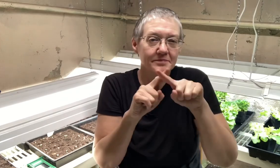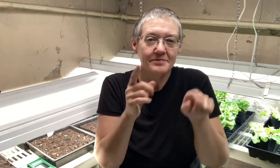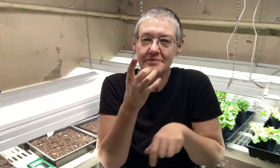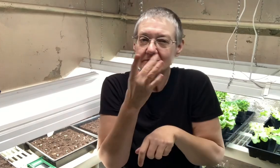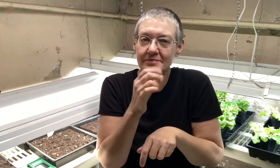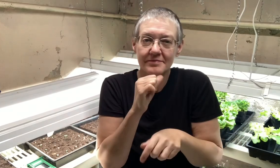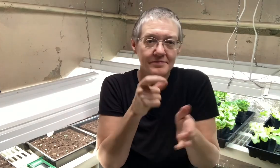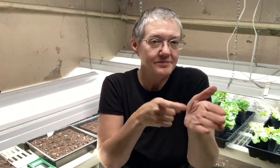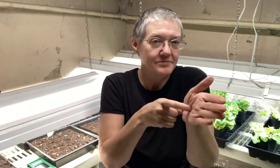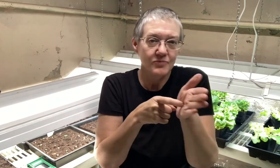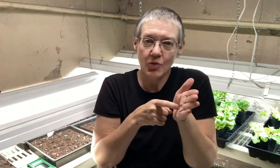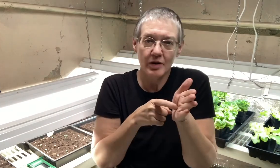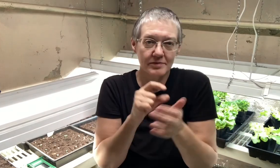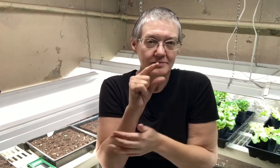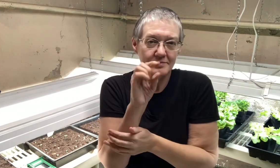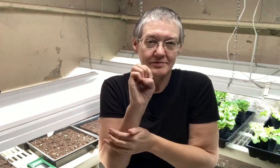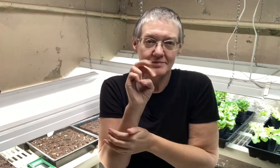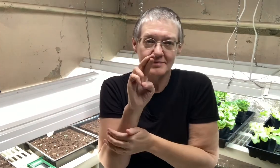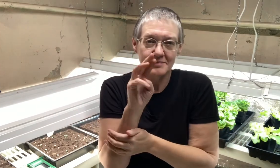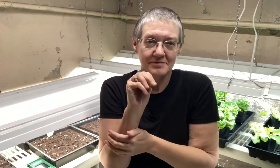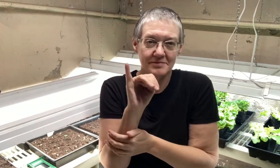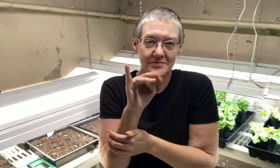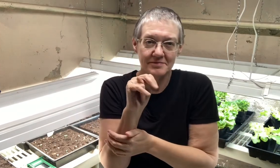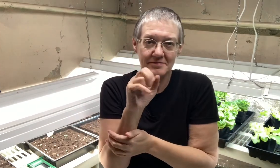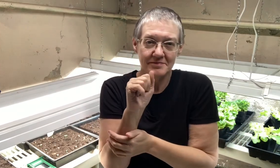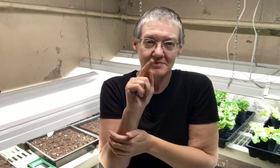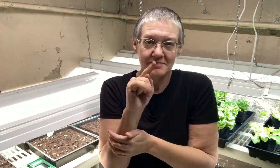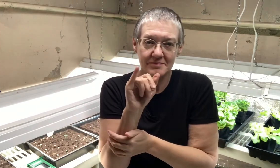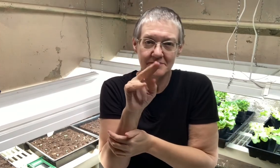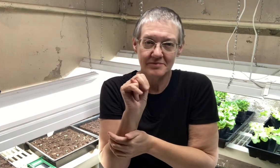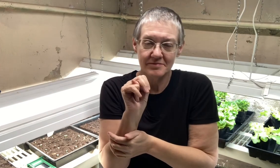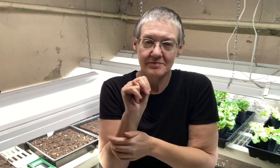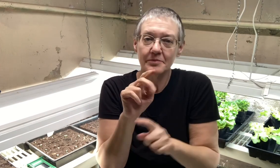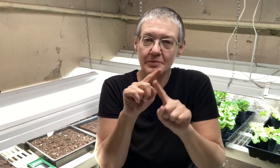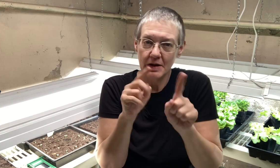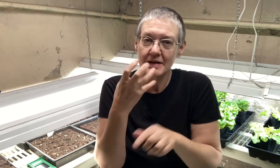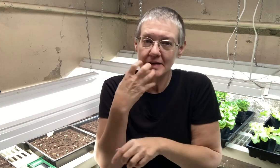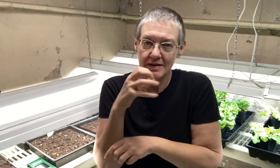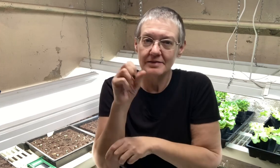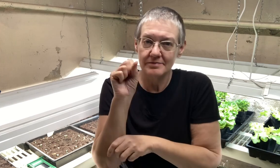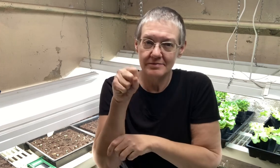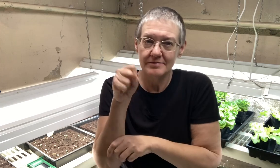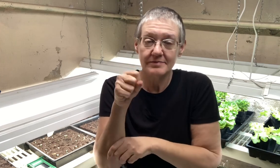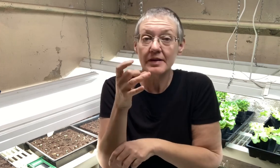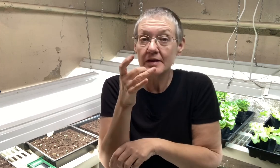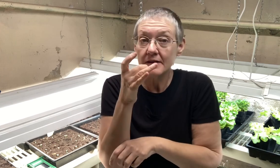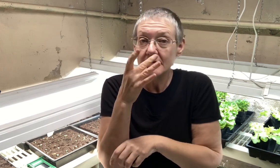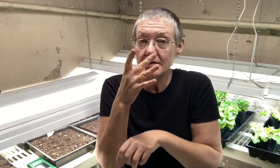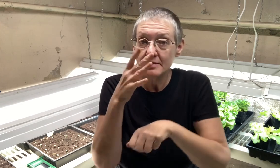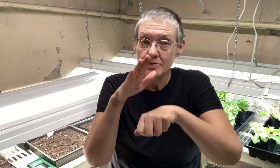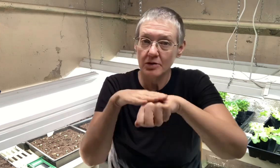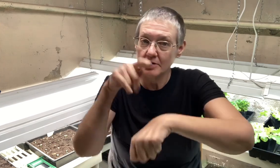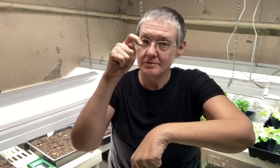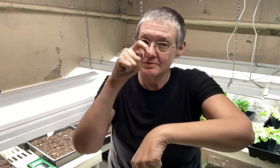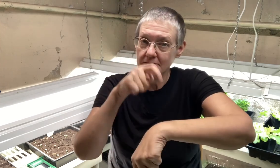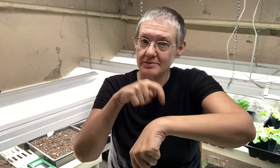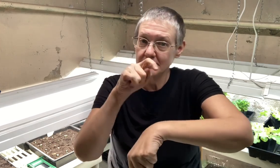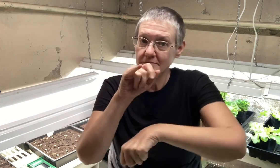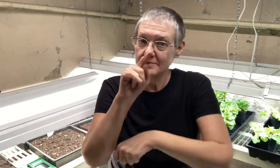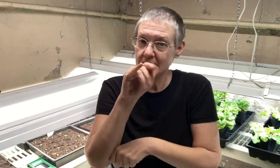I went ahead and put them under lights, but light's not required at this point. But heat is. The lights